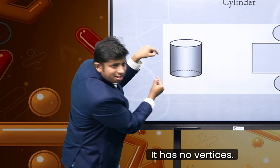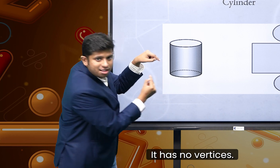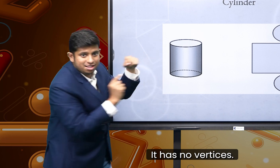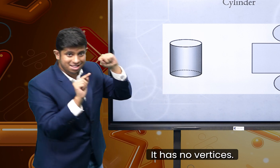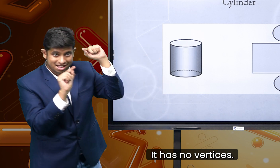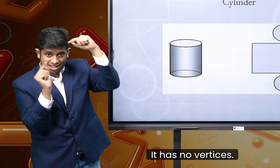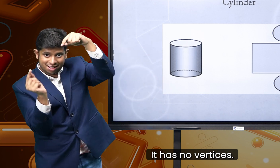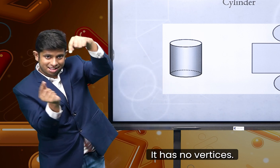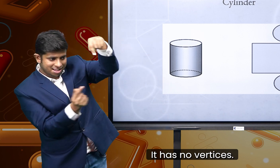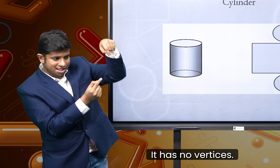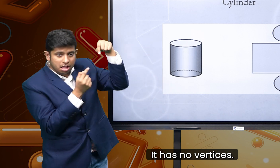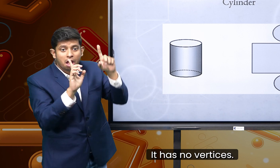has no vertices.